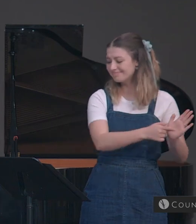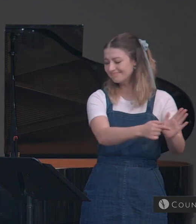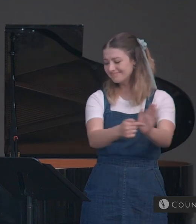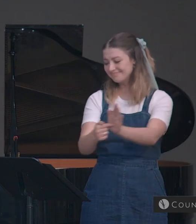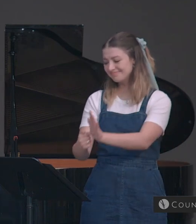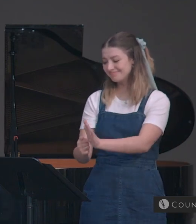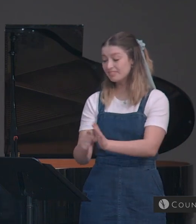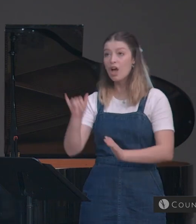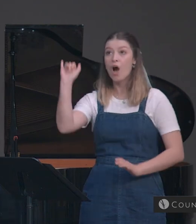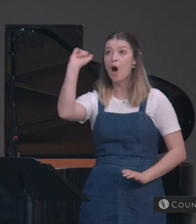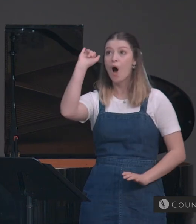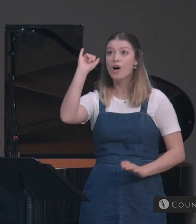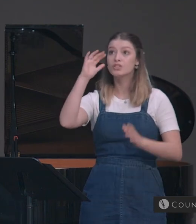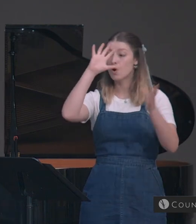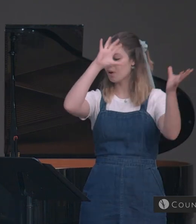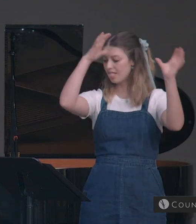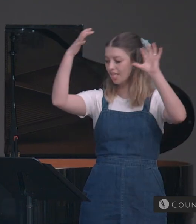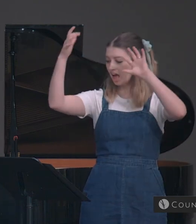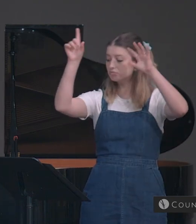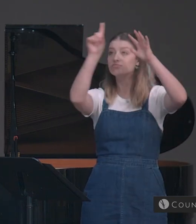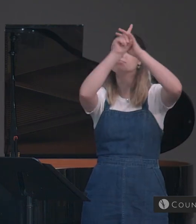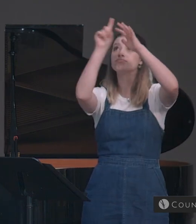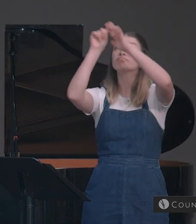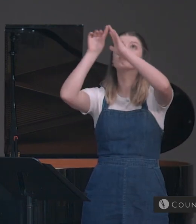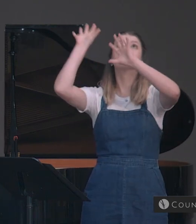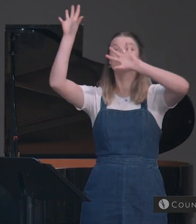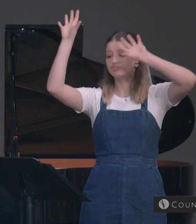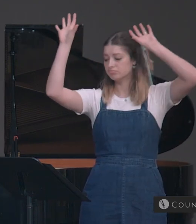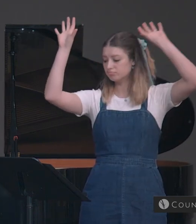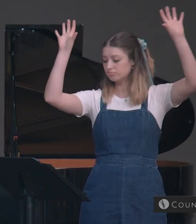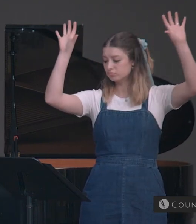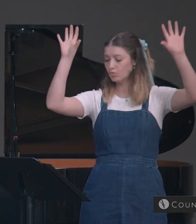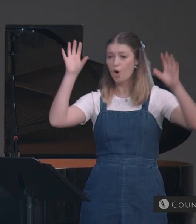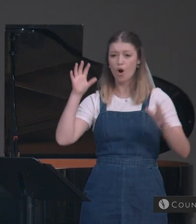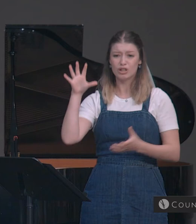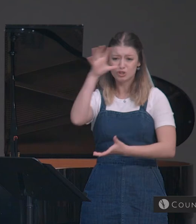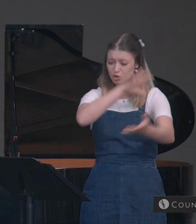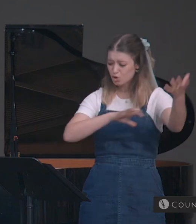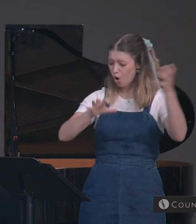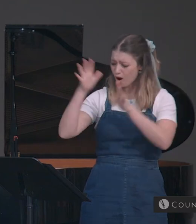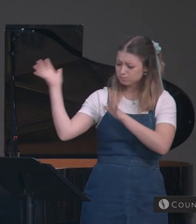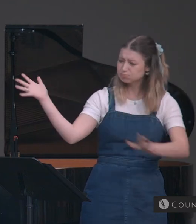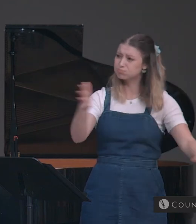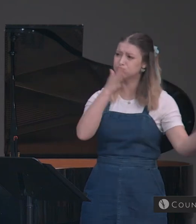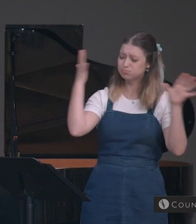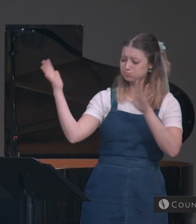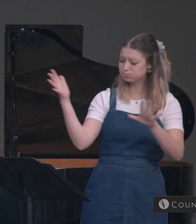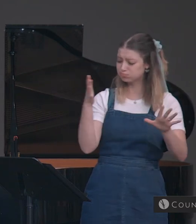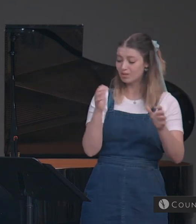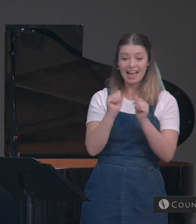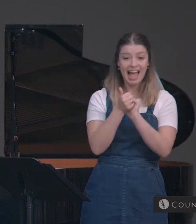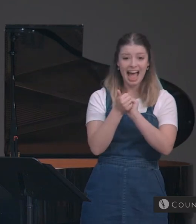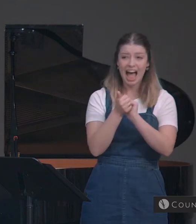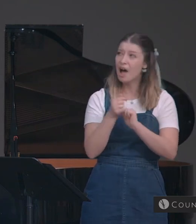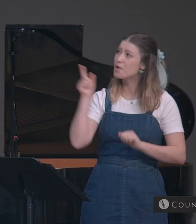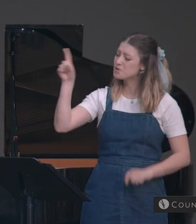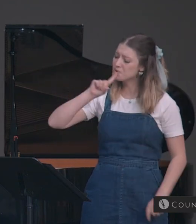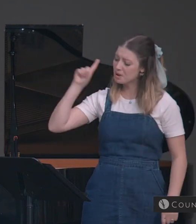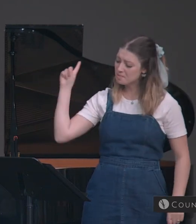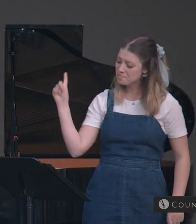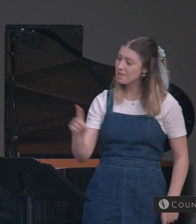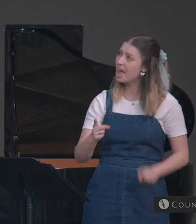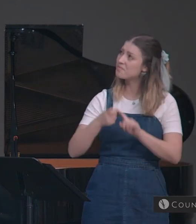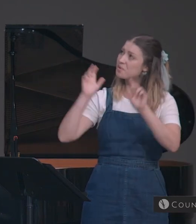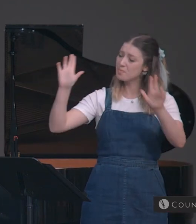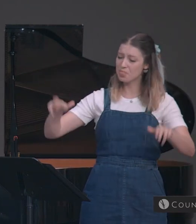glories known. And clouds arise and tempests blow